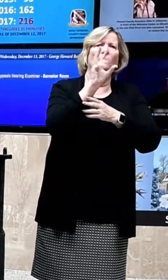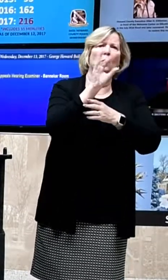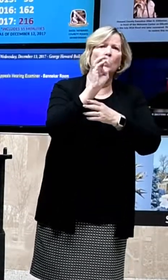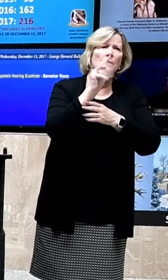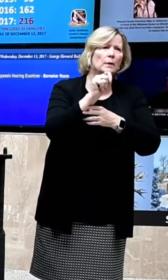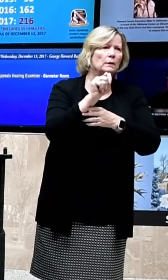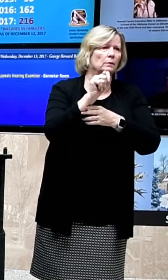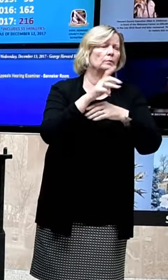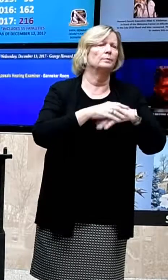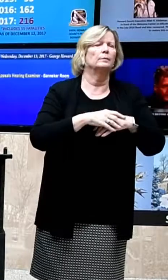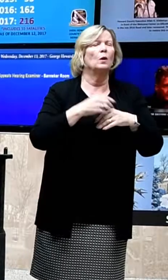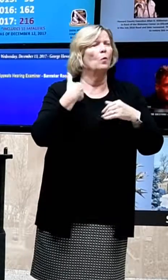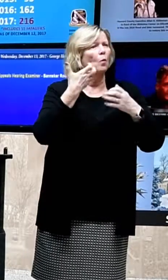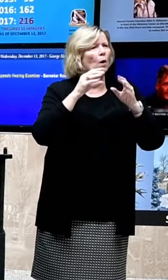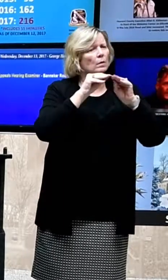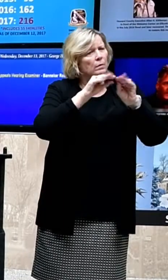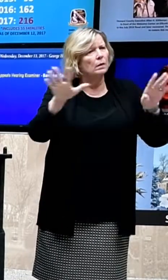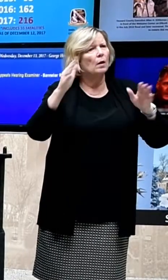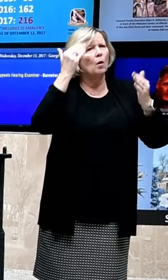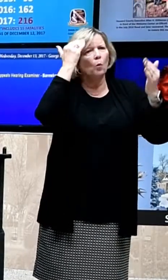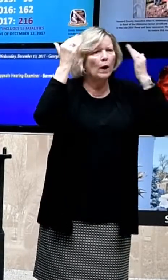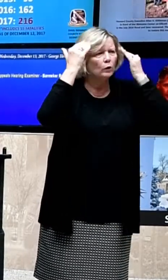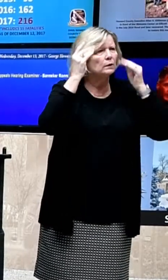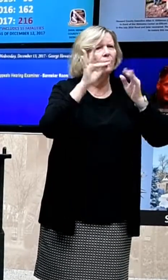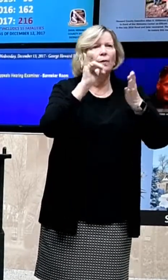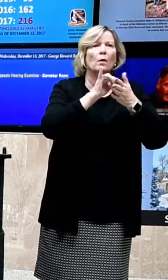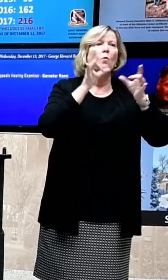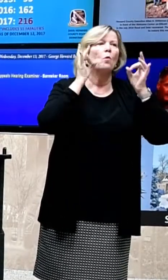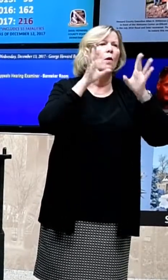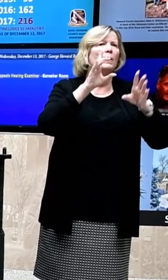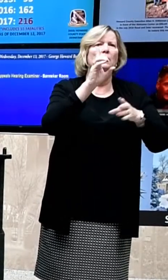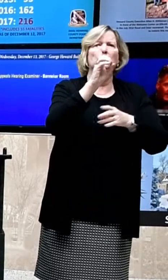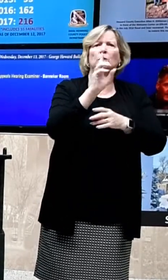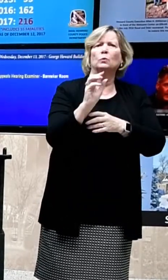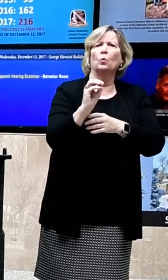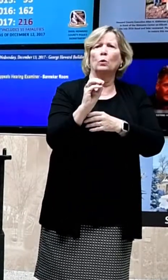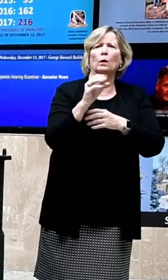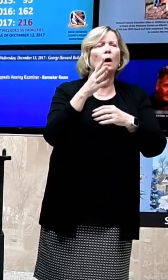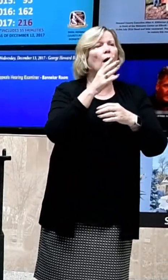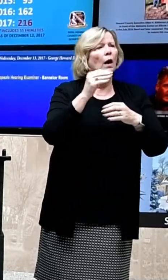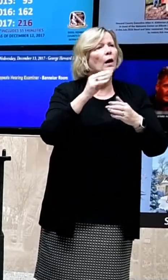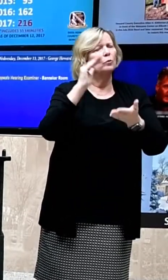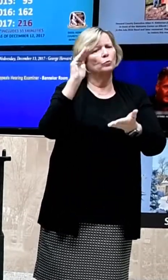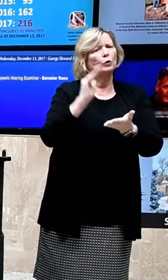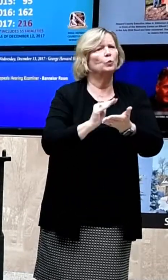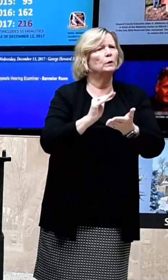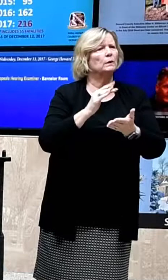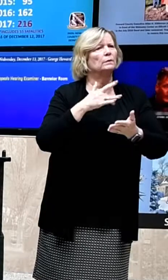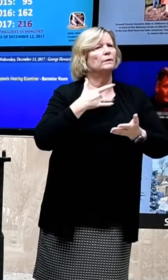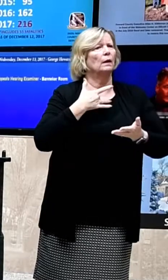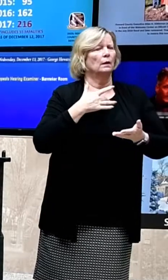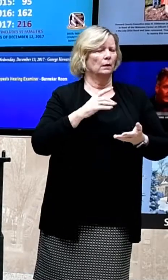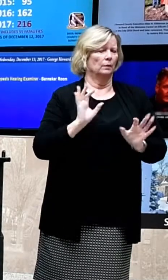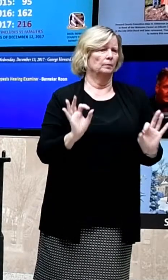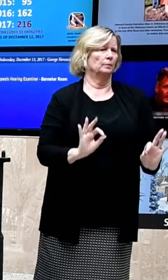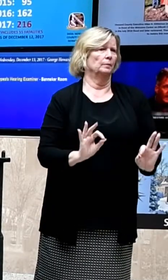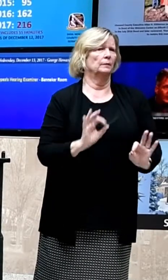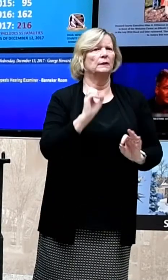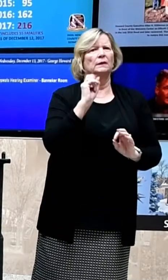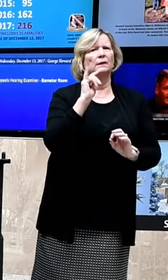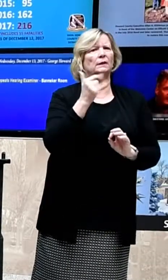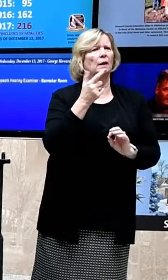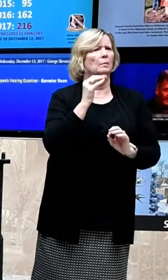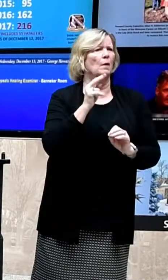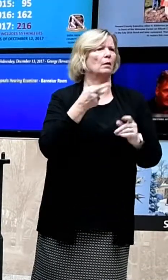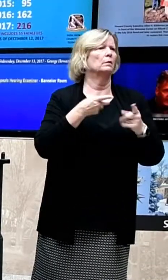to increase awareness of this awful disorder and to reduce stigma. We support enforcement activities to